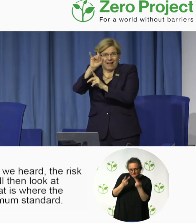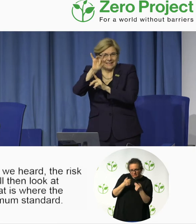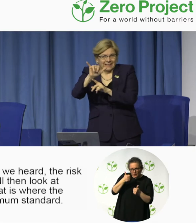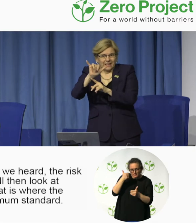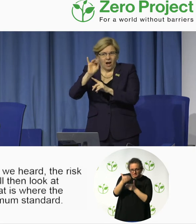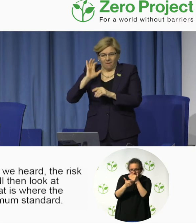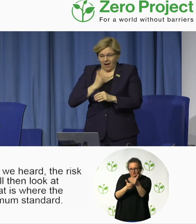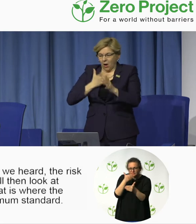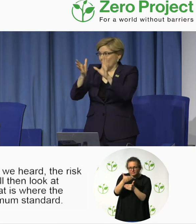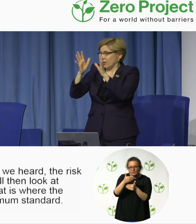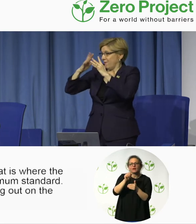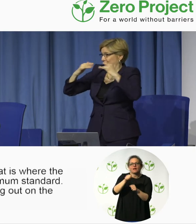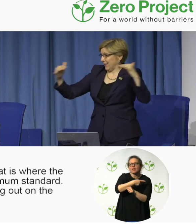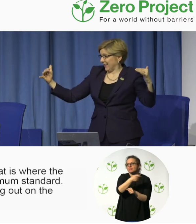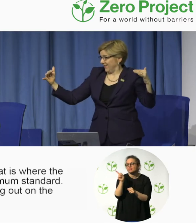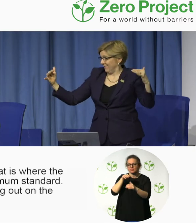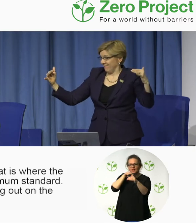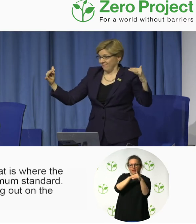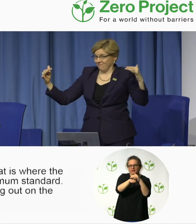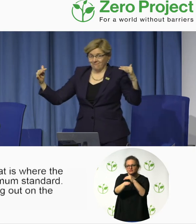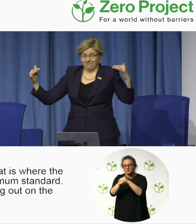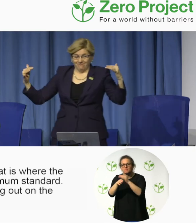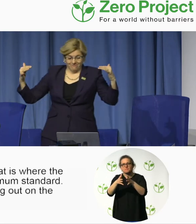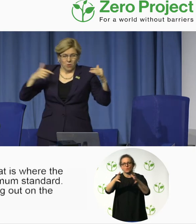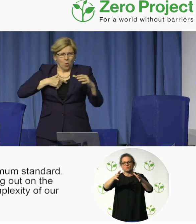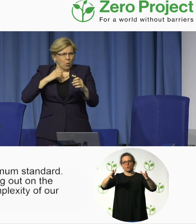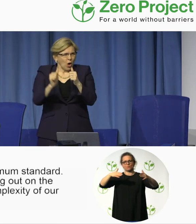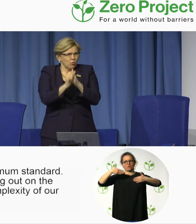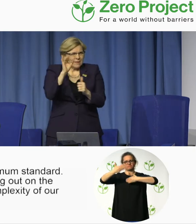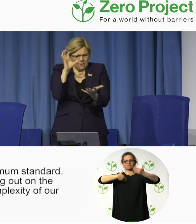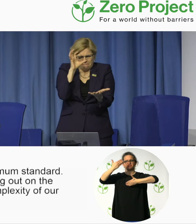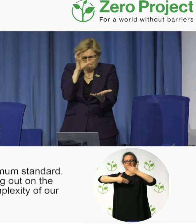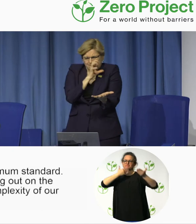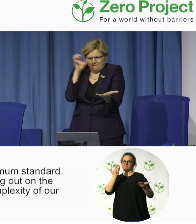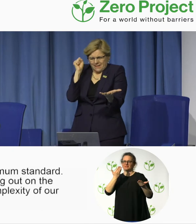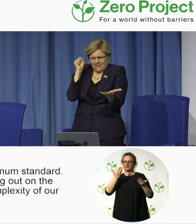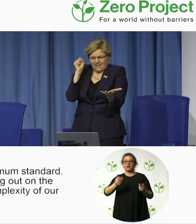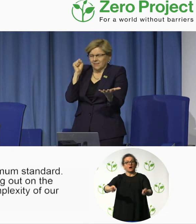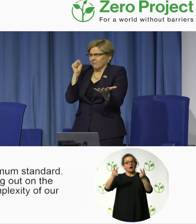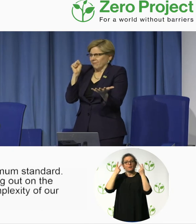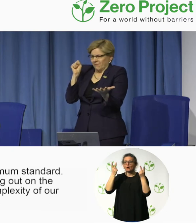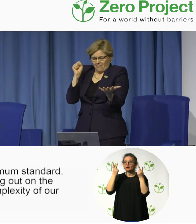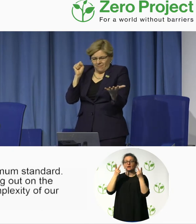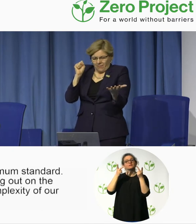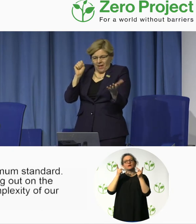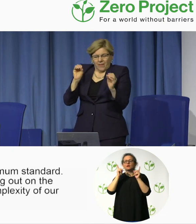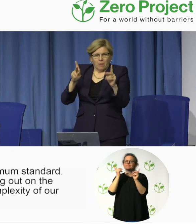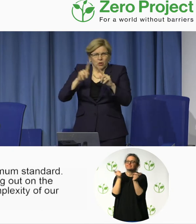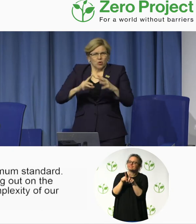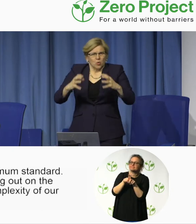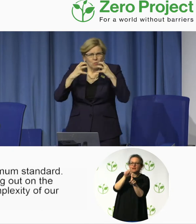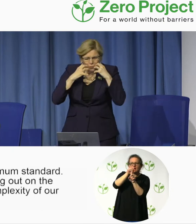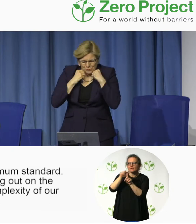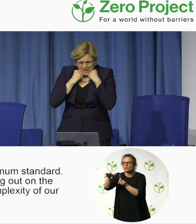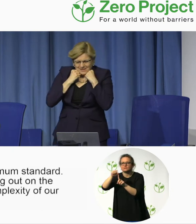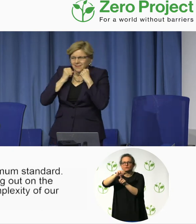the value and the complexity of our diversity. We are at risk